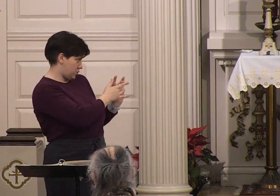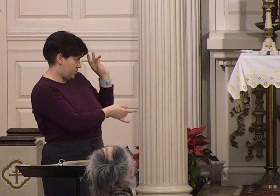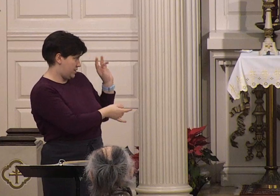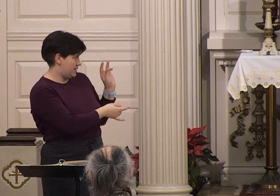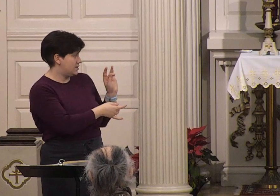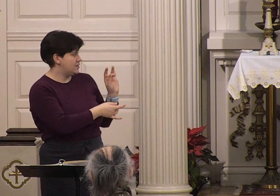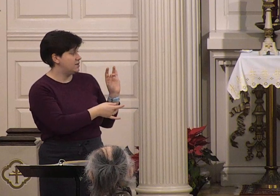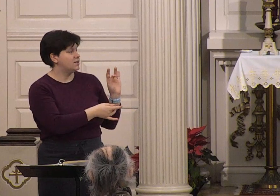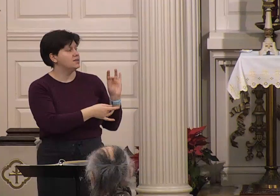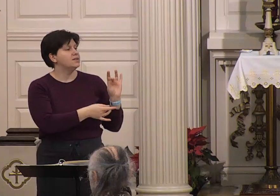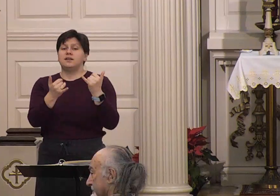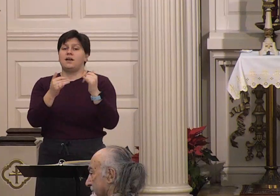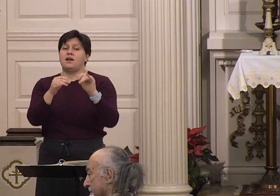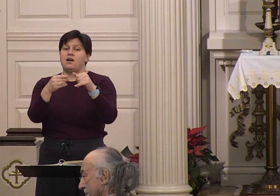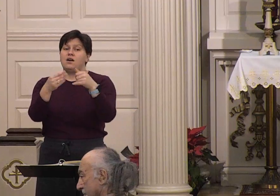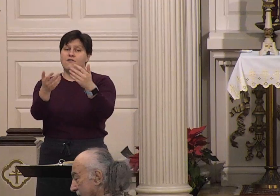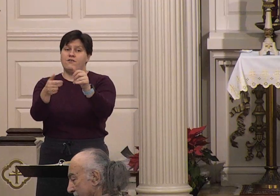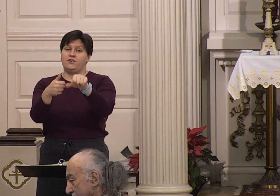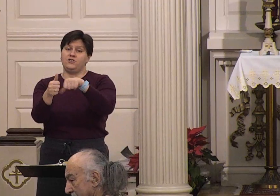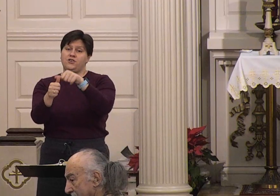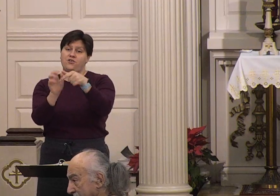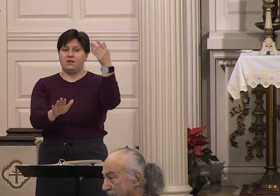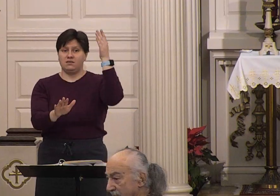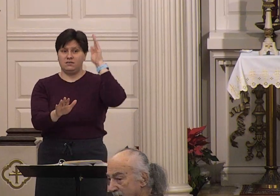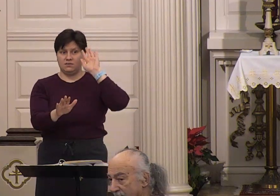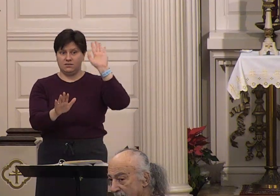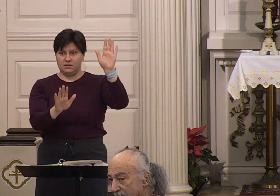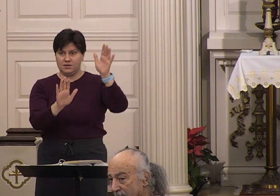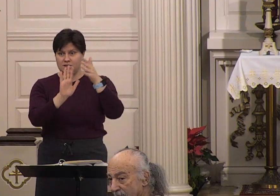Let us offer to one another a sign of God's peace.